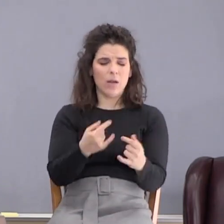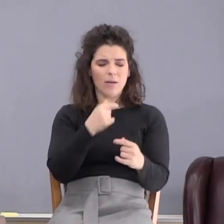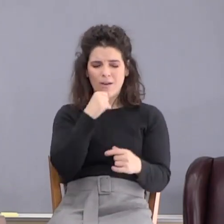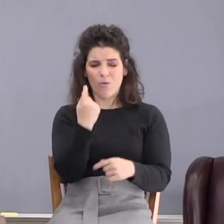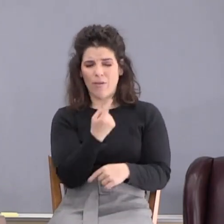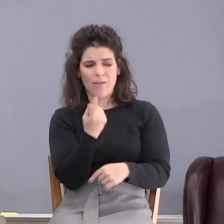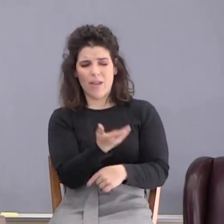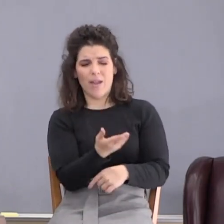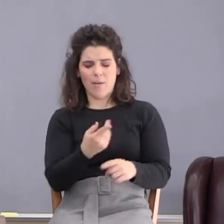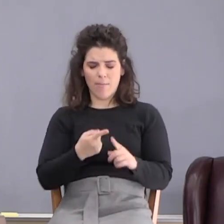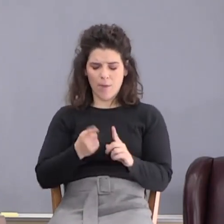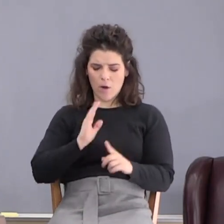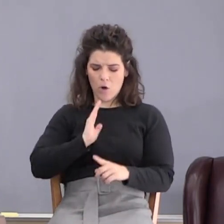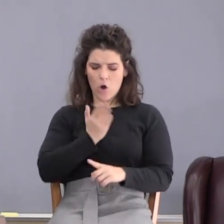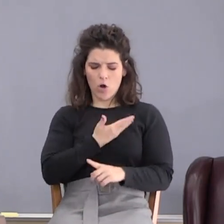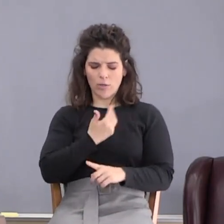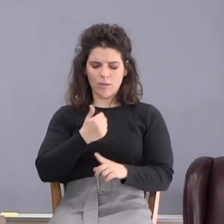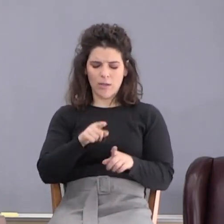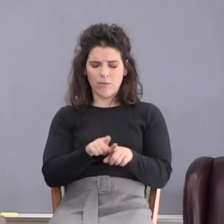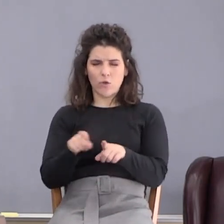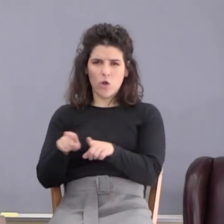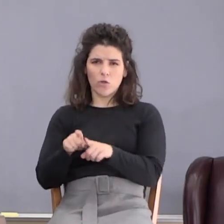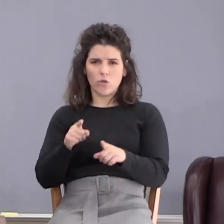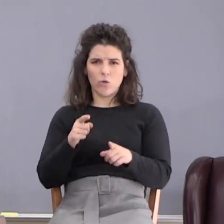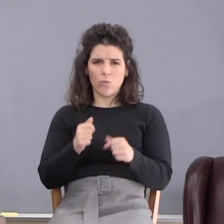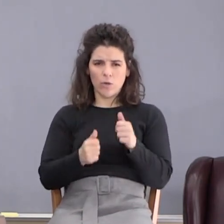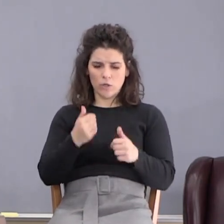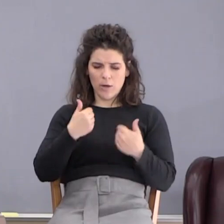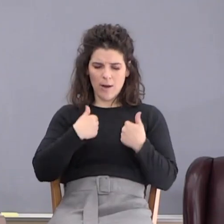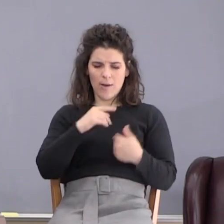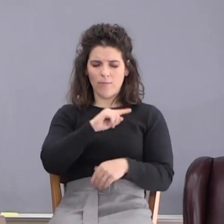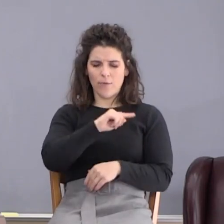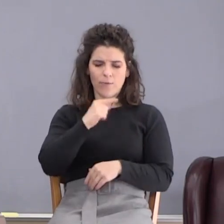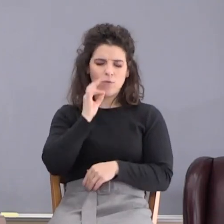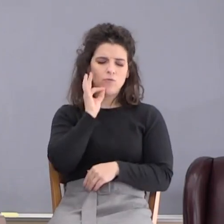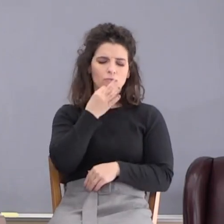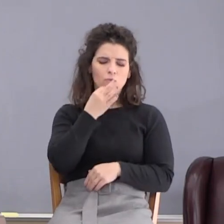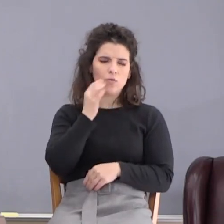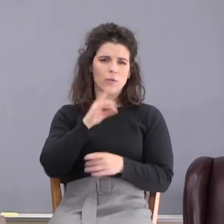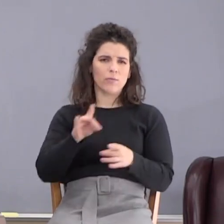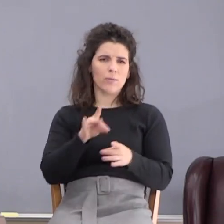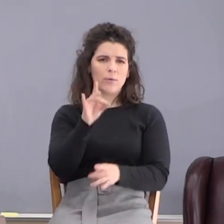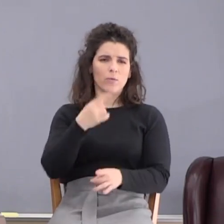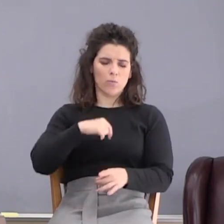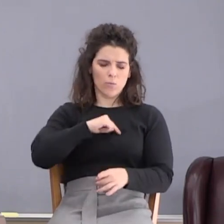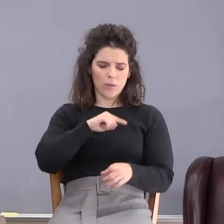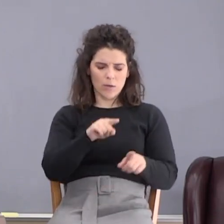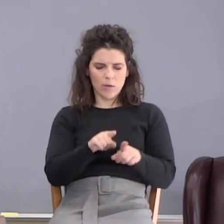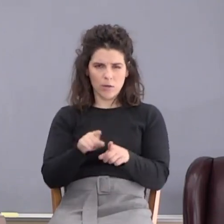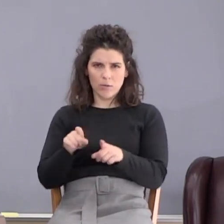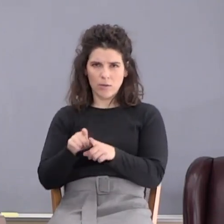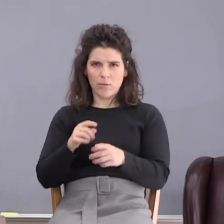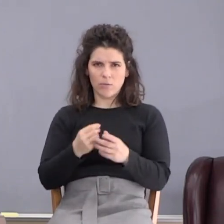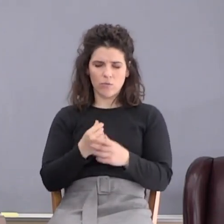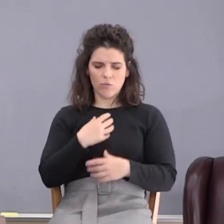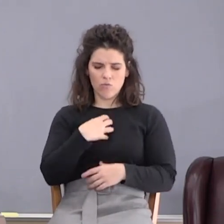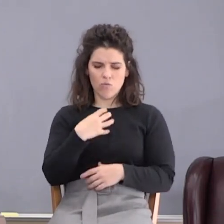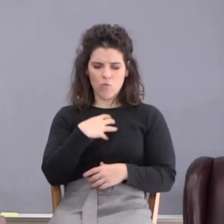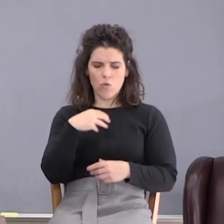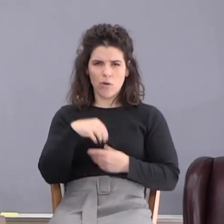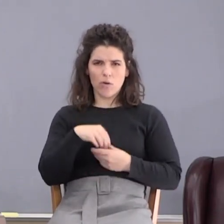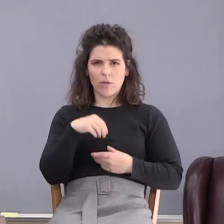which have the first fruits of the Spirit, even we ourselves groan within